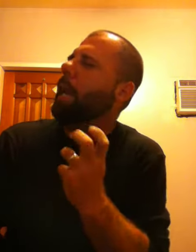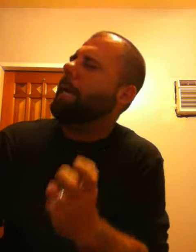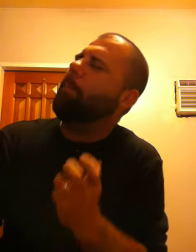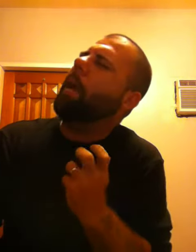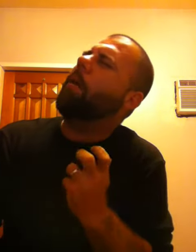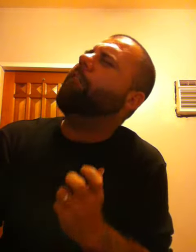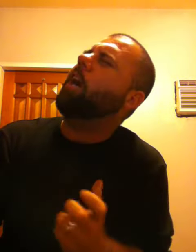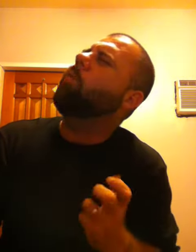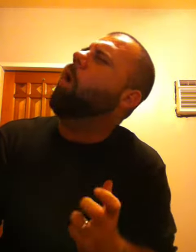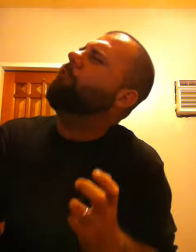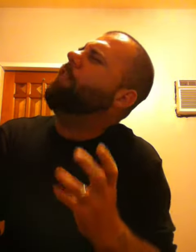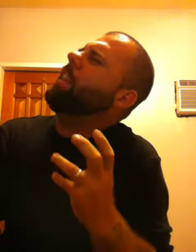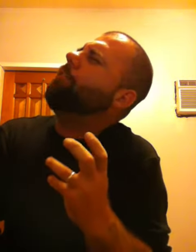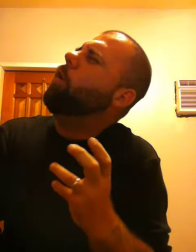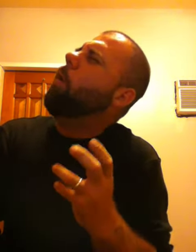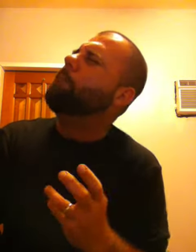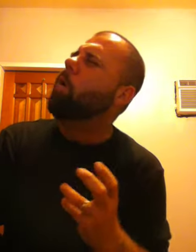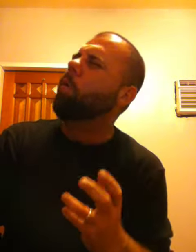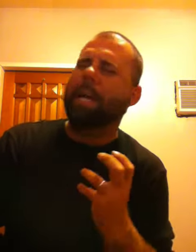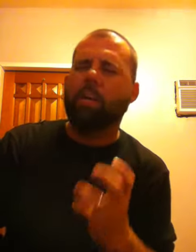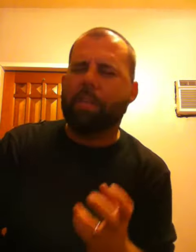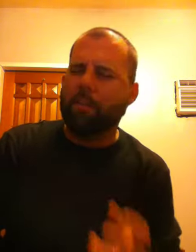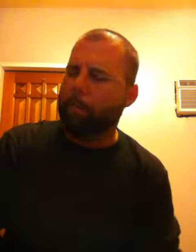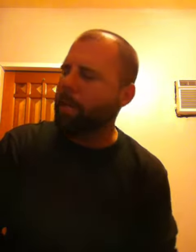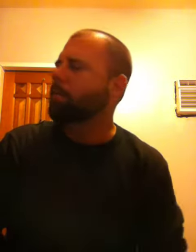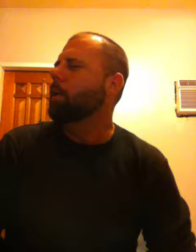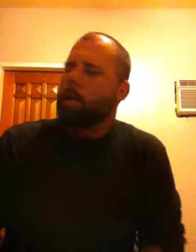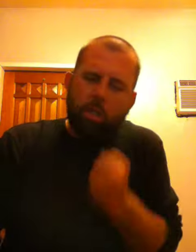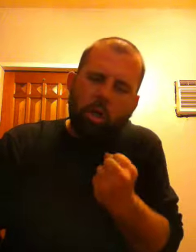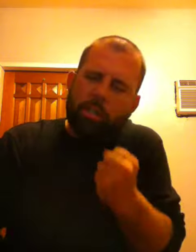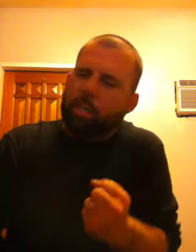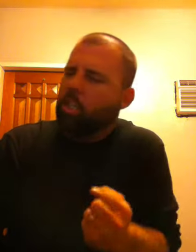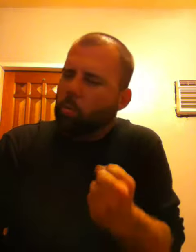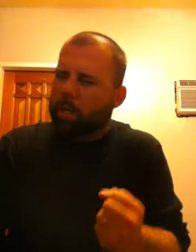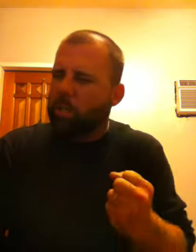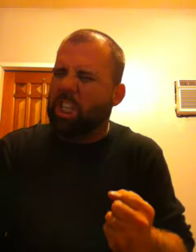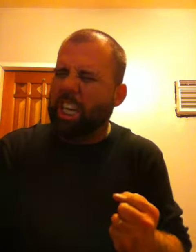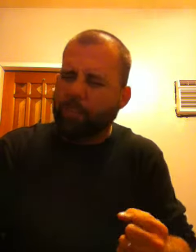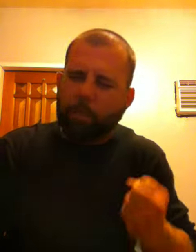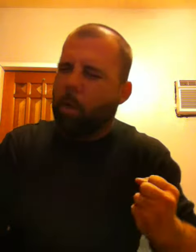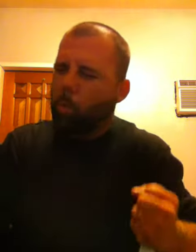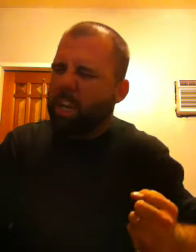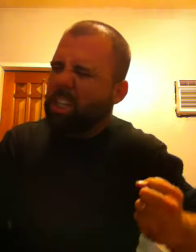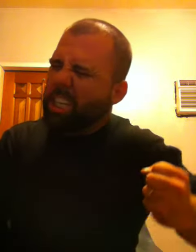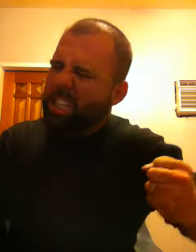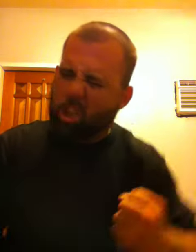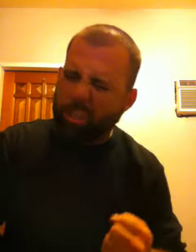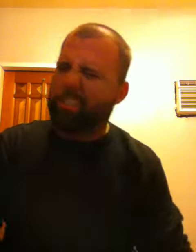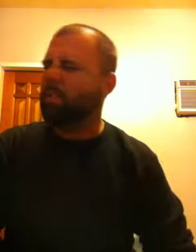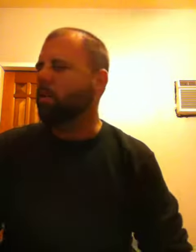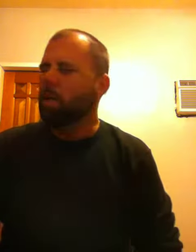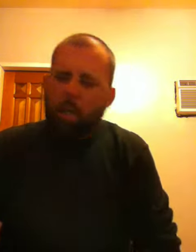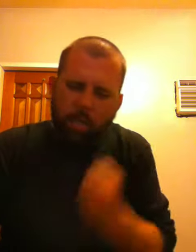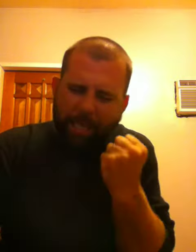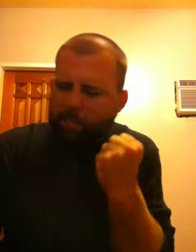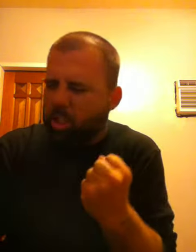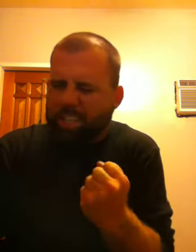like I'm on your fucking wolf At the full moon, now you're thieving me Couldn't touch a real G from the real G streets Got them chicks